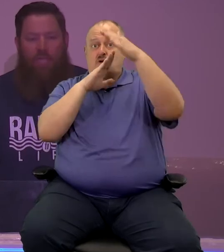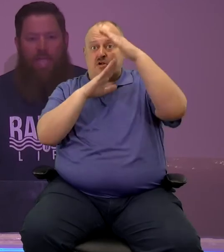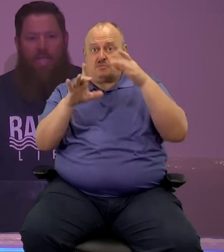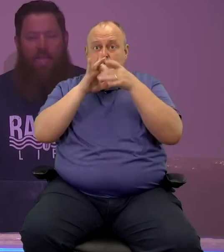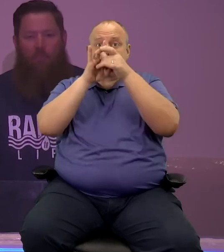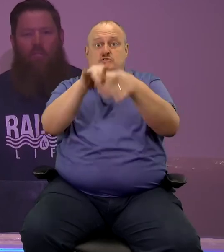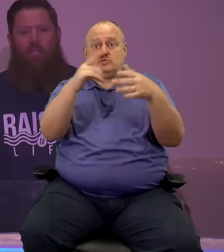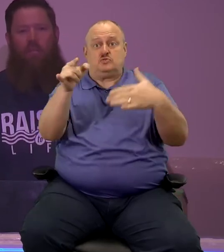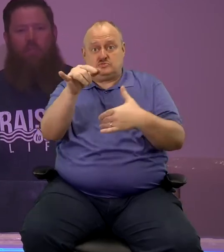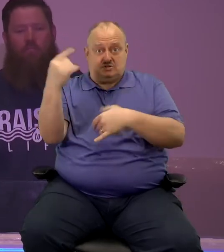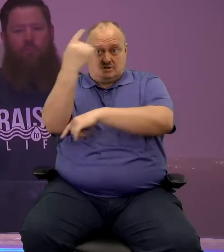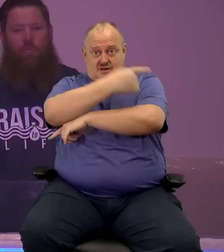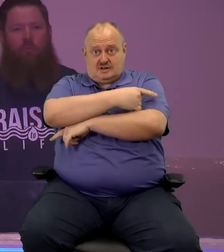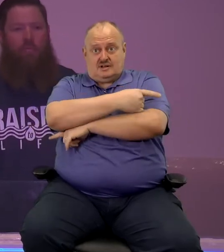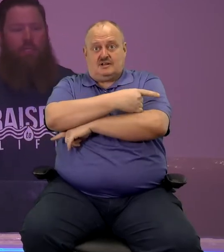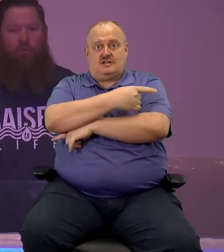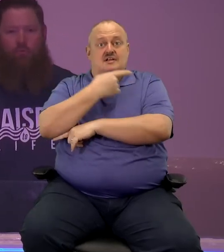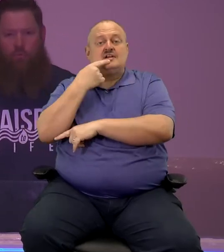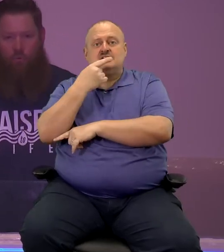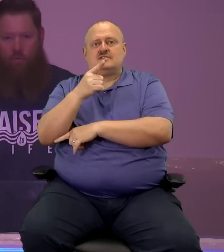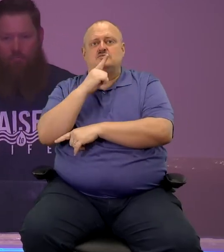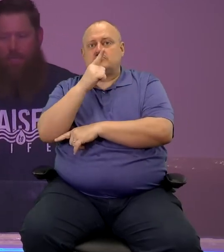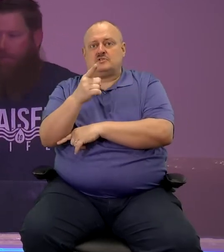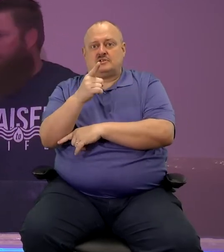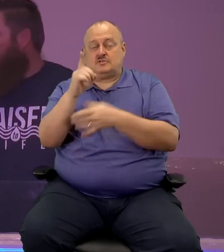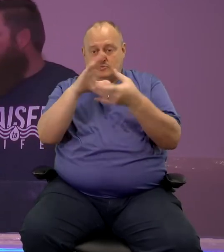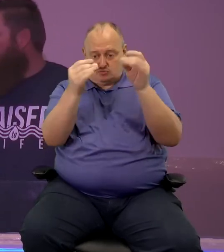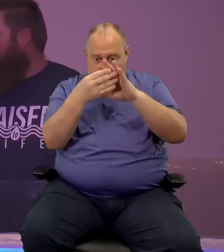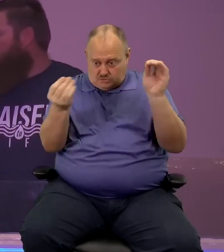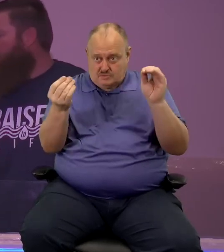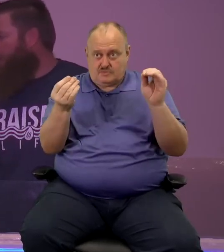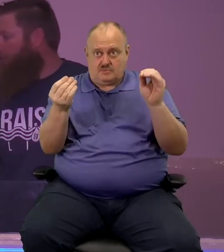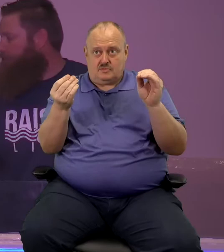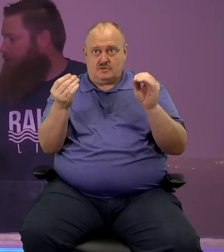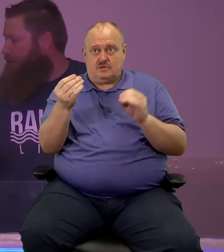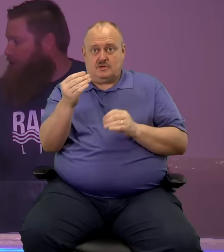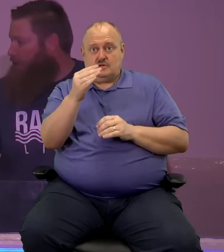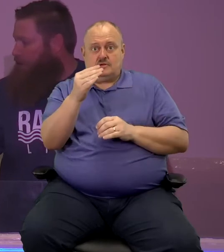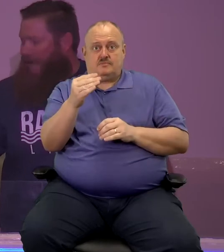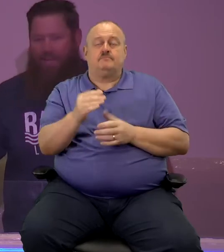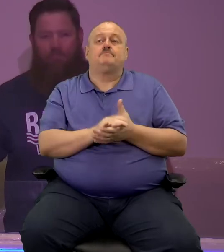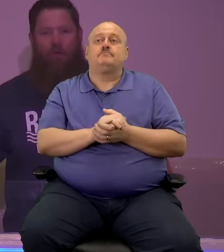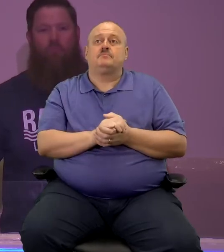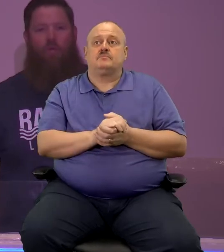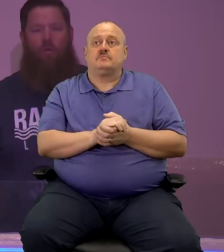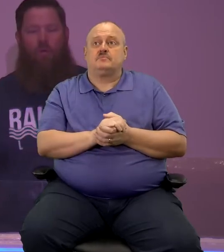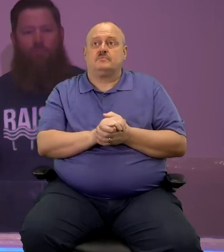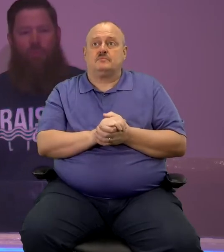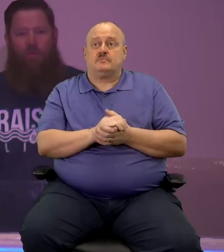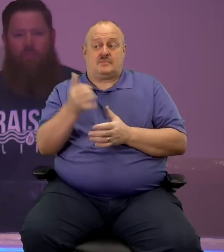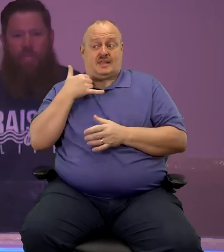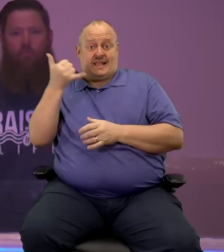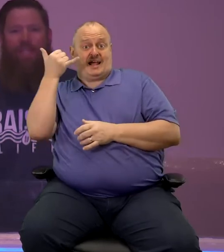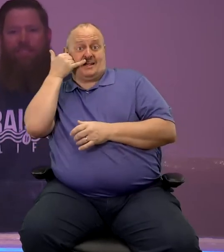you today, and I want to tell you this really, really cool story. Brian, come on down here, buddy. I get a phone call